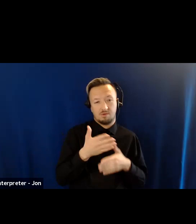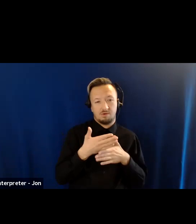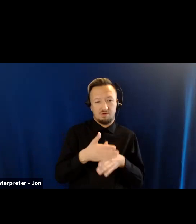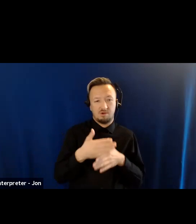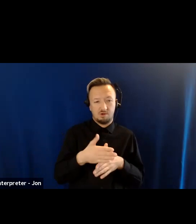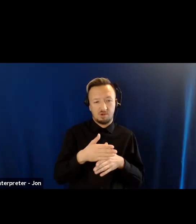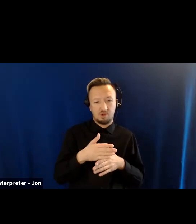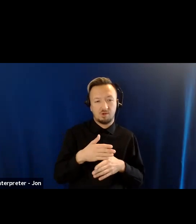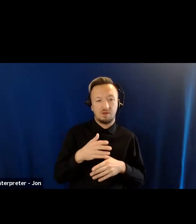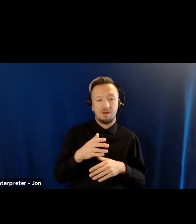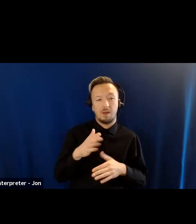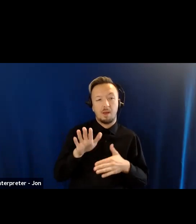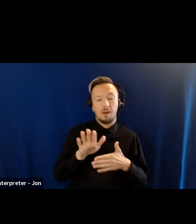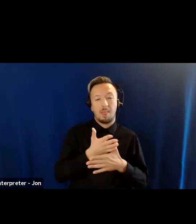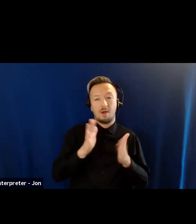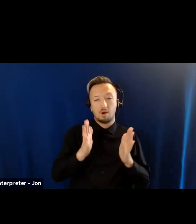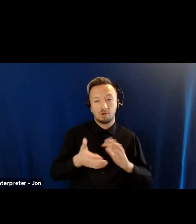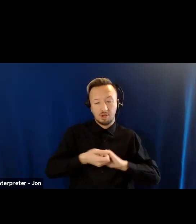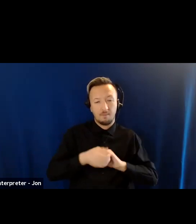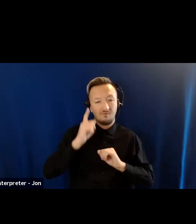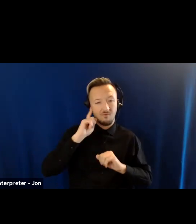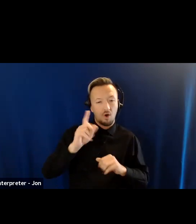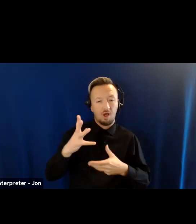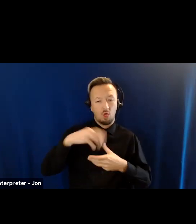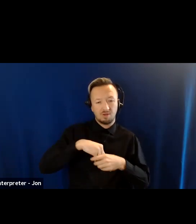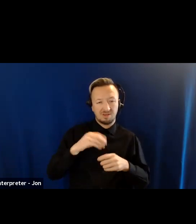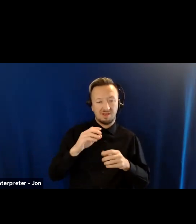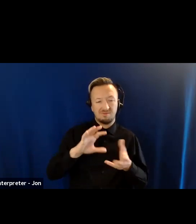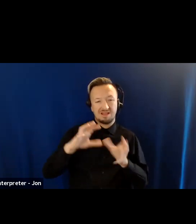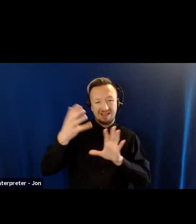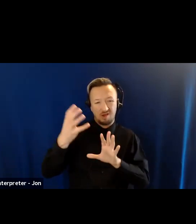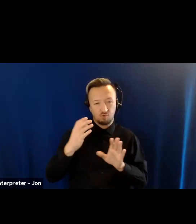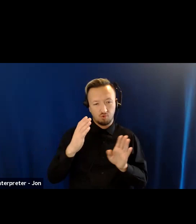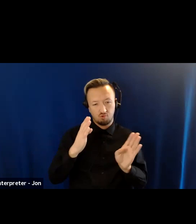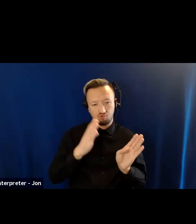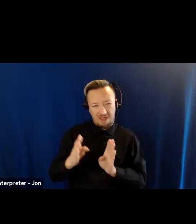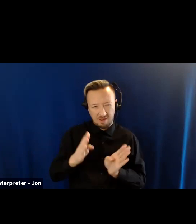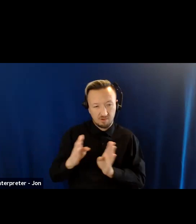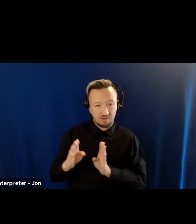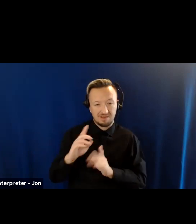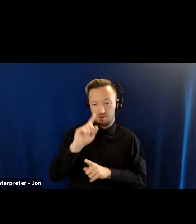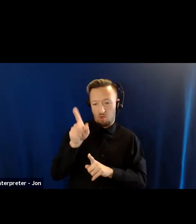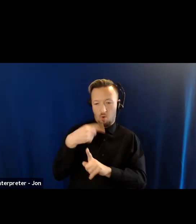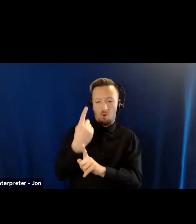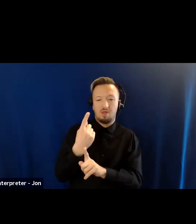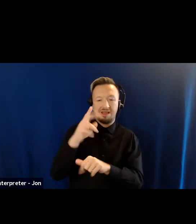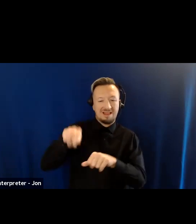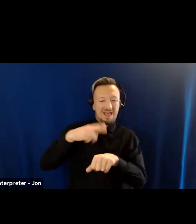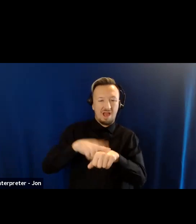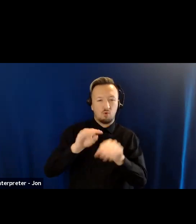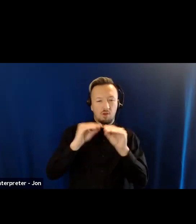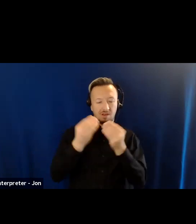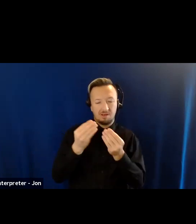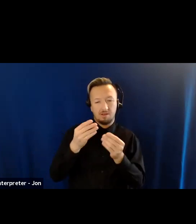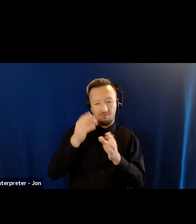about the Partnership for Inclusive Disaster Strategies is the one and only disability-led national organization focused solely on